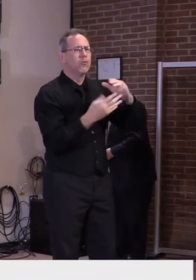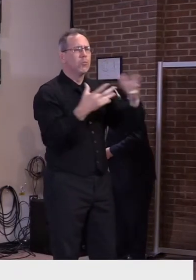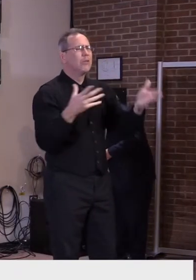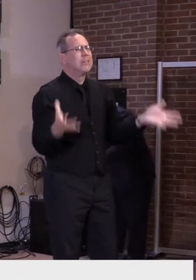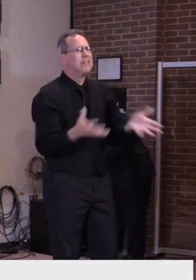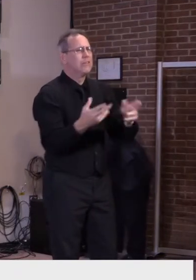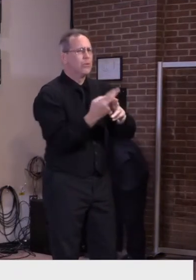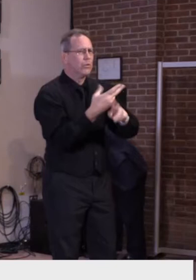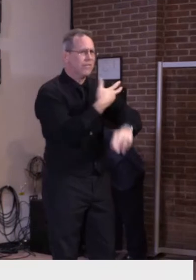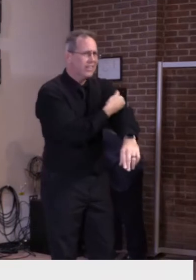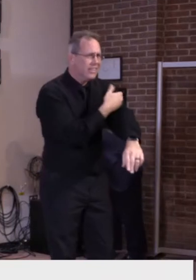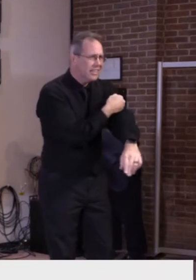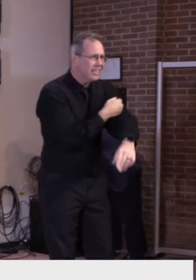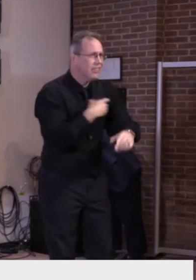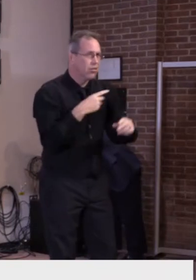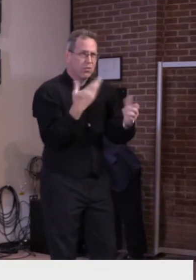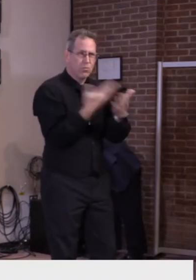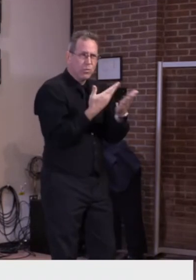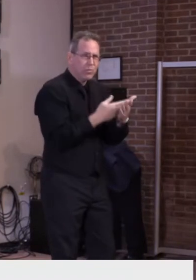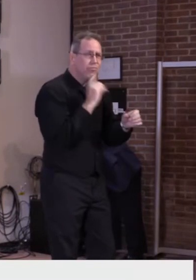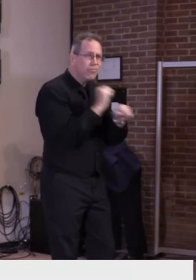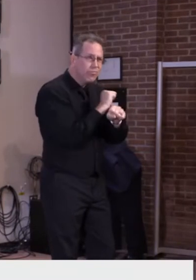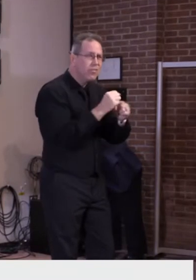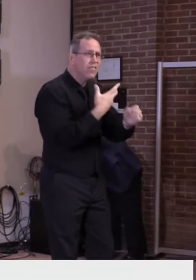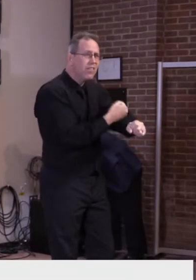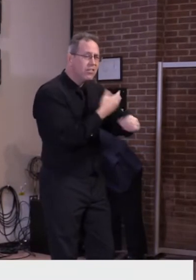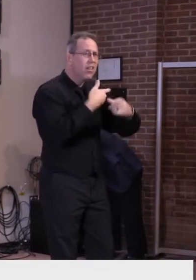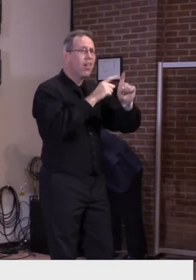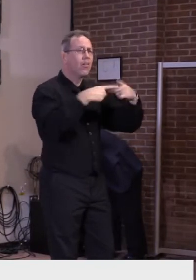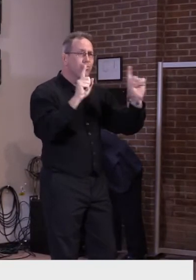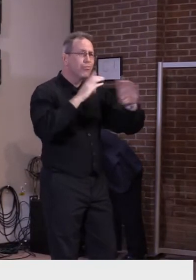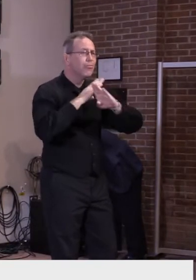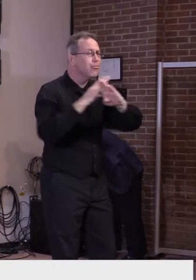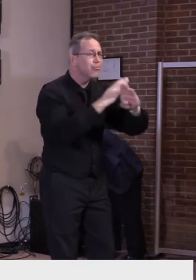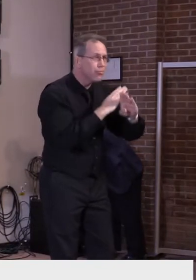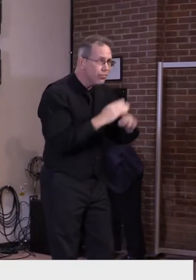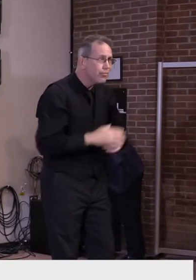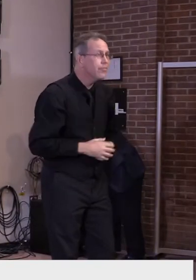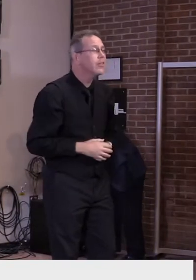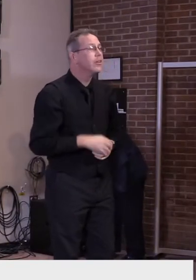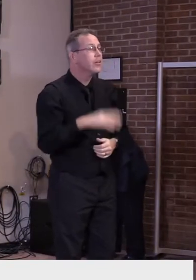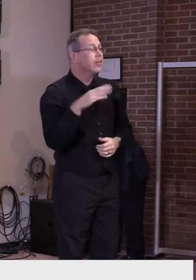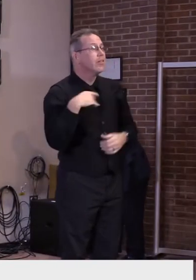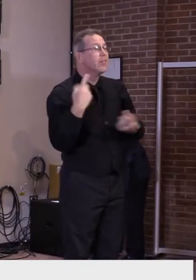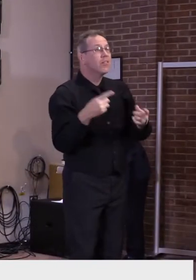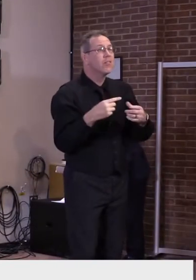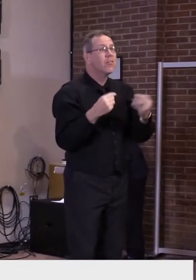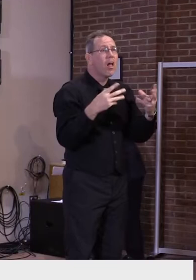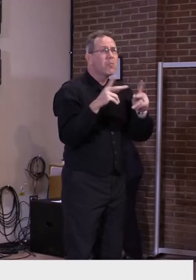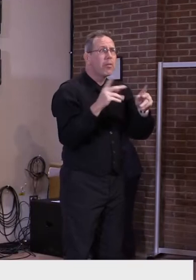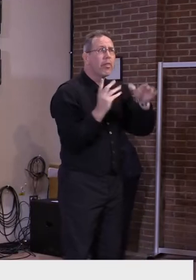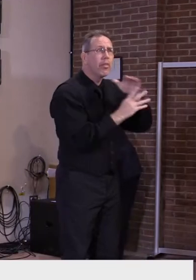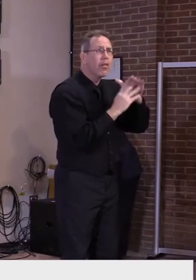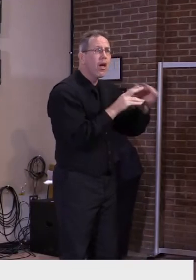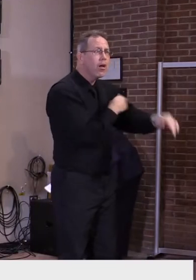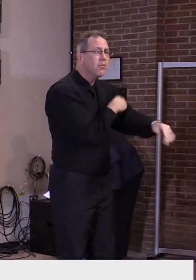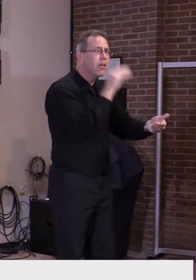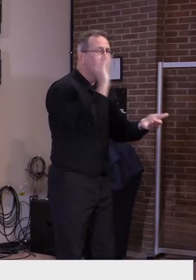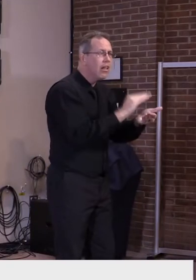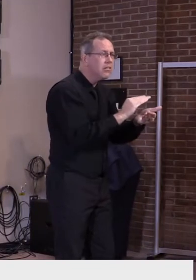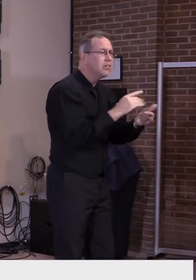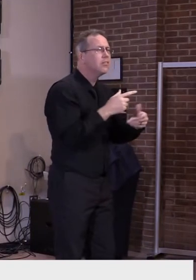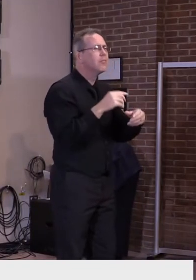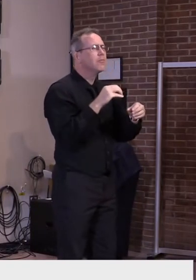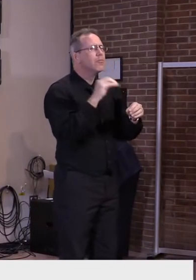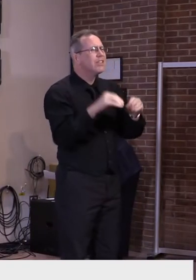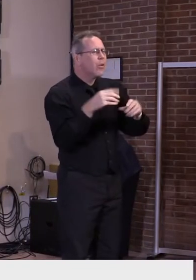About 3/4 of Vermont's hospitalizations and about 70% of our cases are unvaccinated.